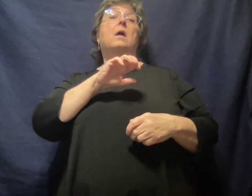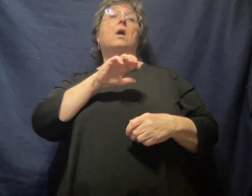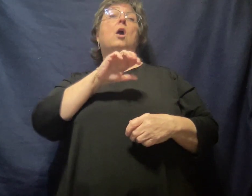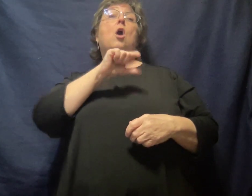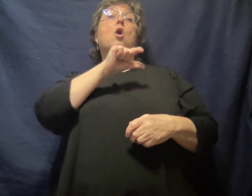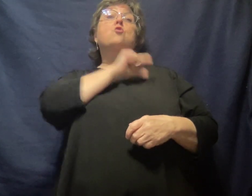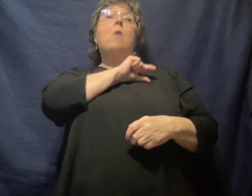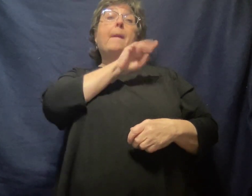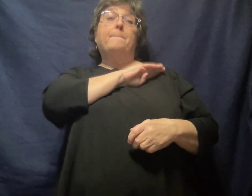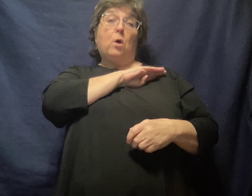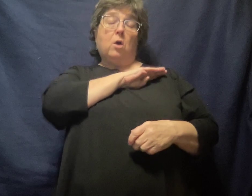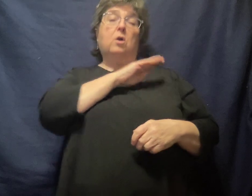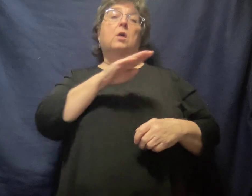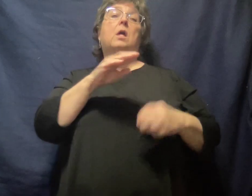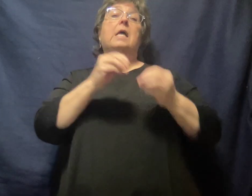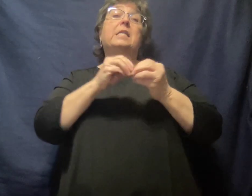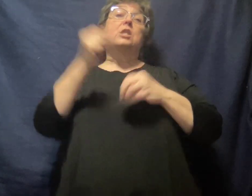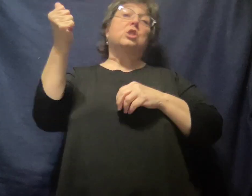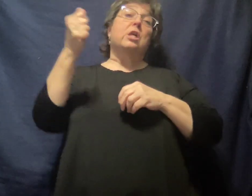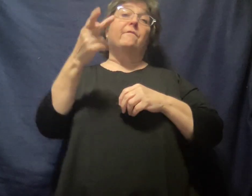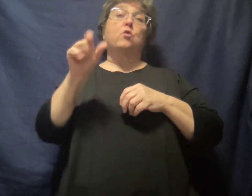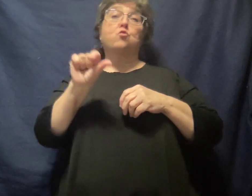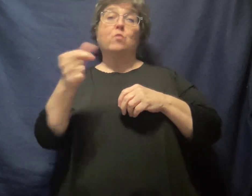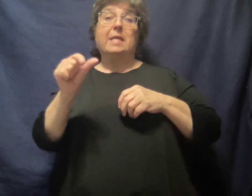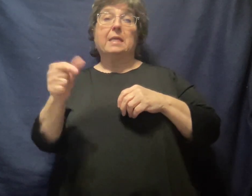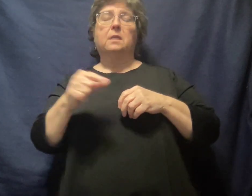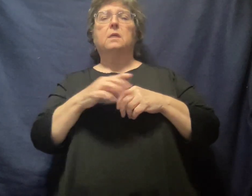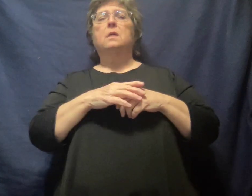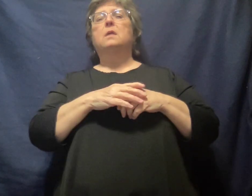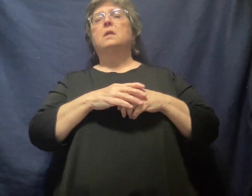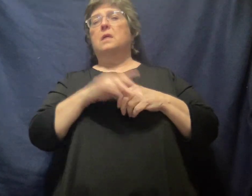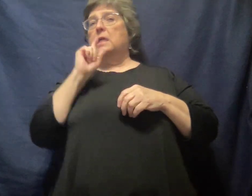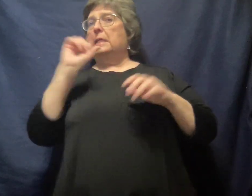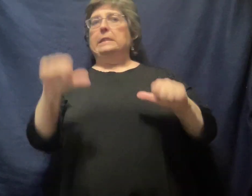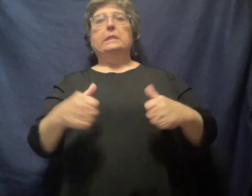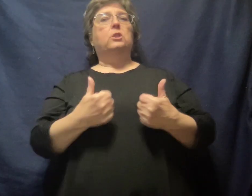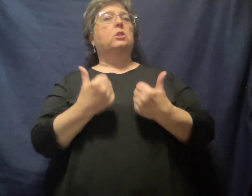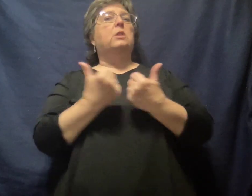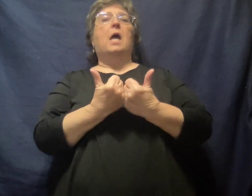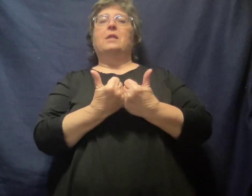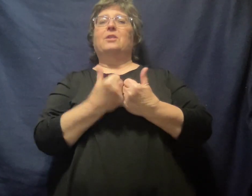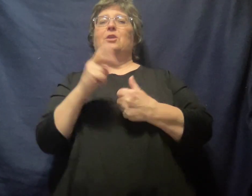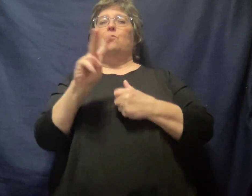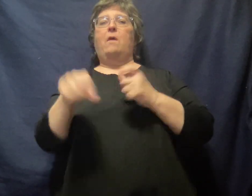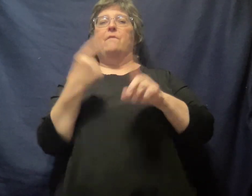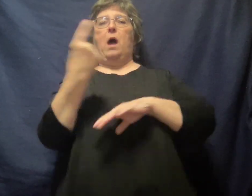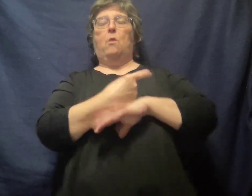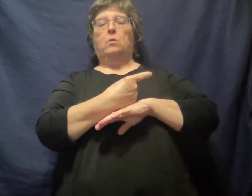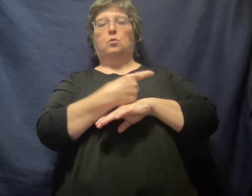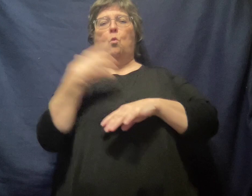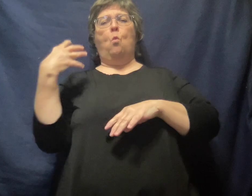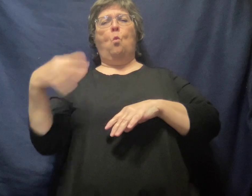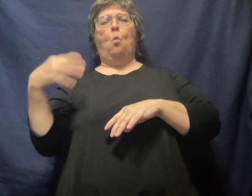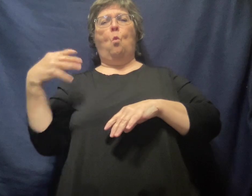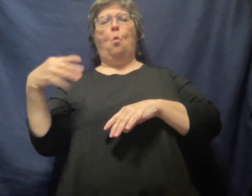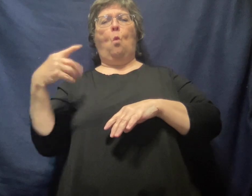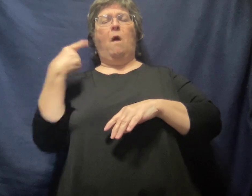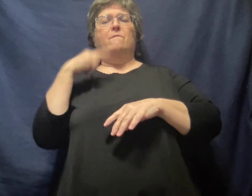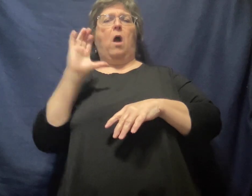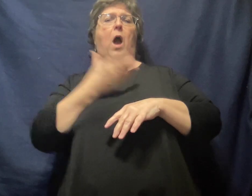Erie, Chief Grinnan. It's been a challenging 24 hours for the Sheriff's Office, but also for